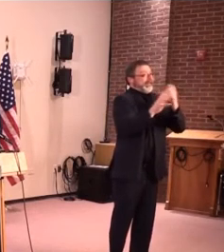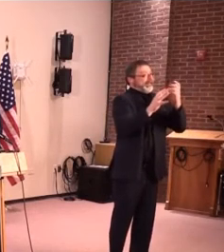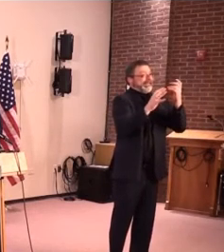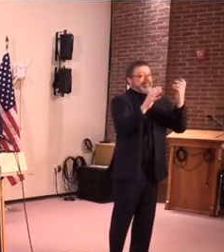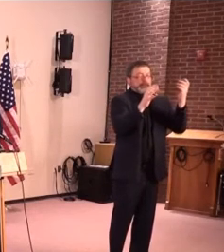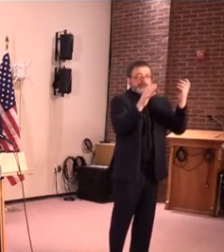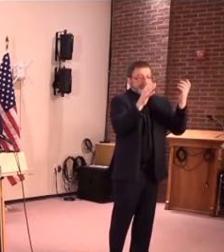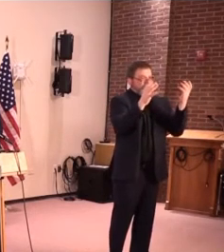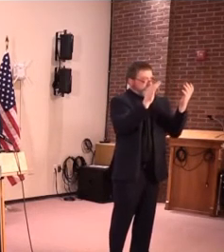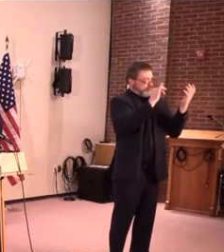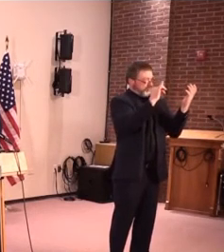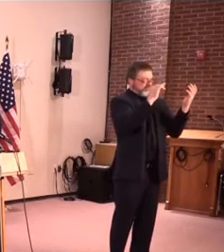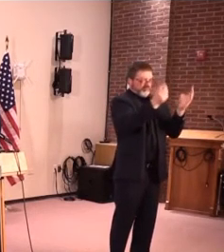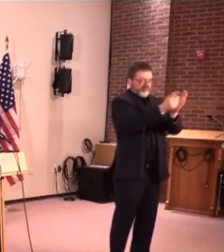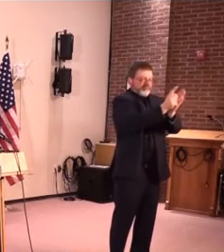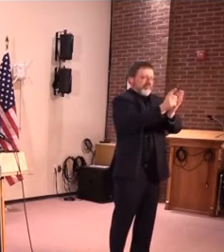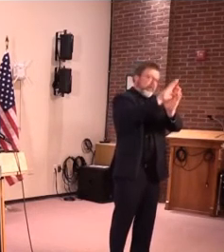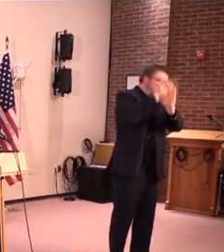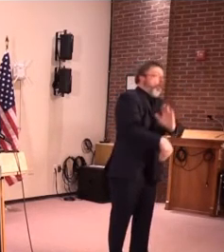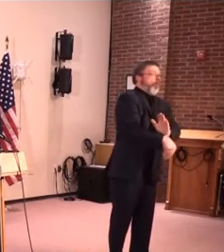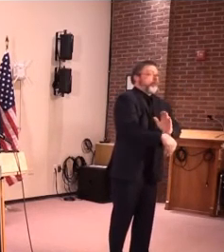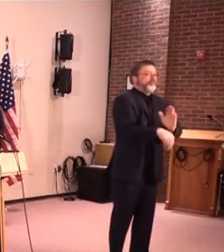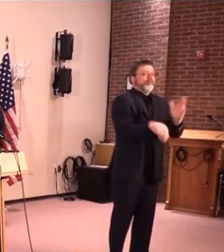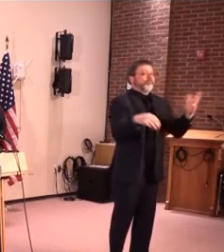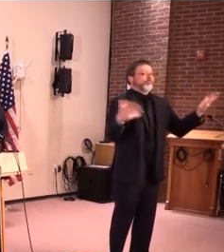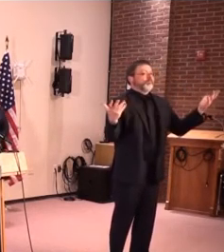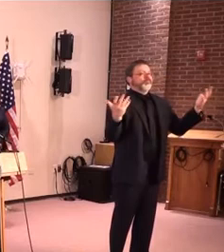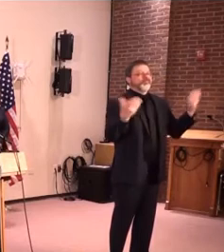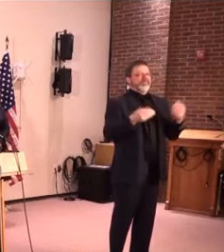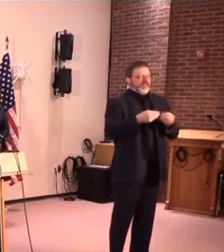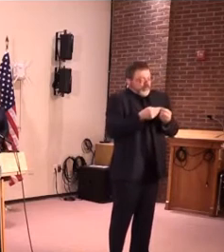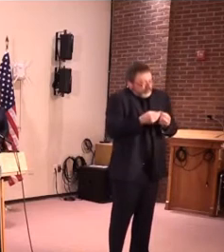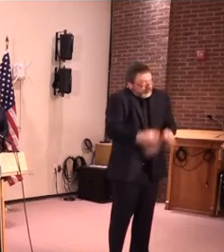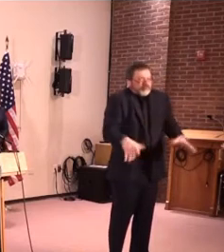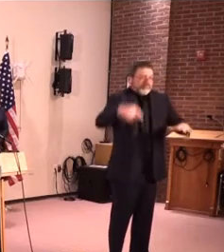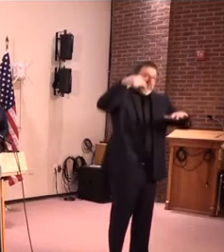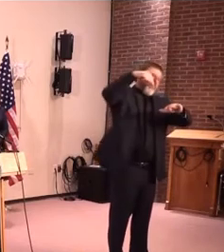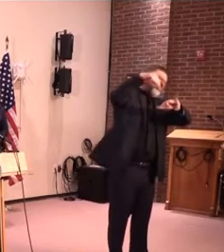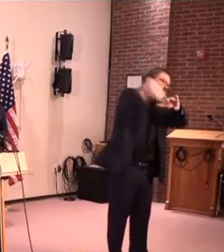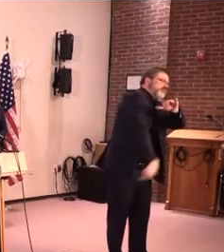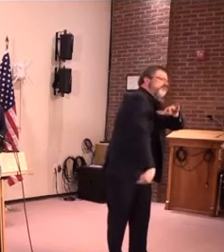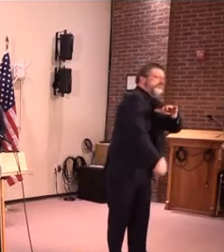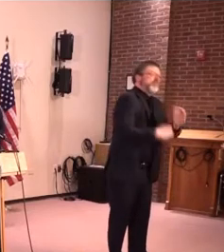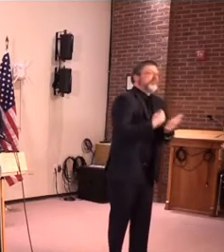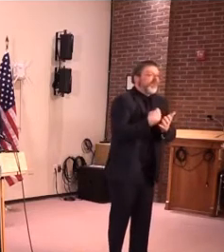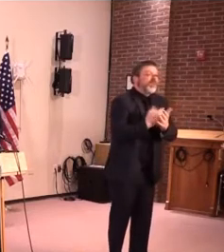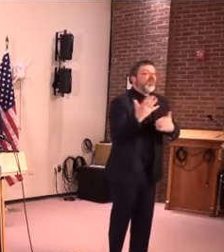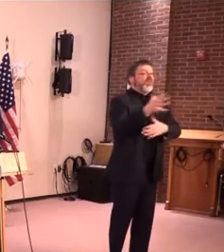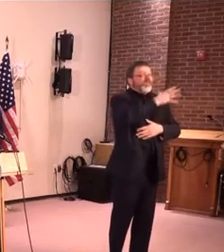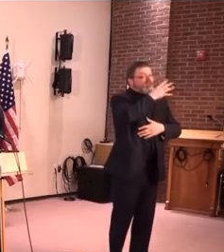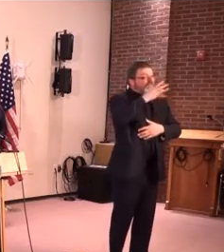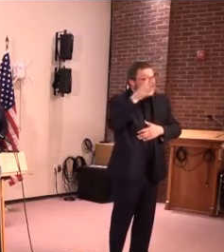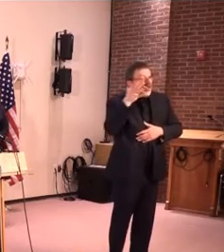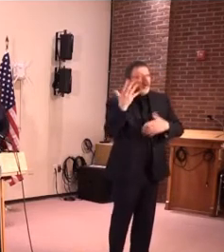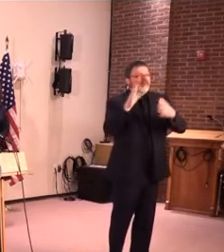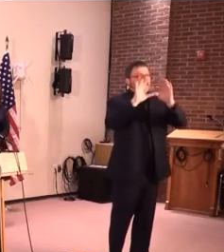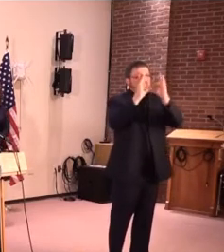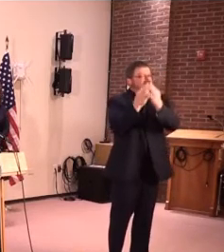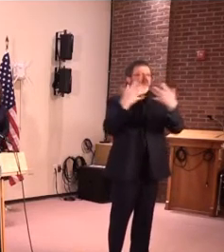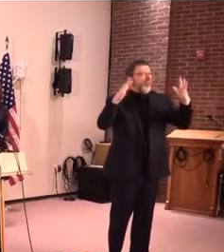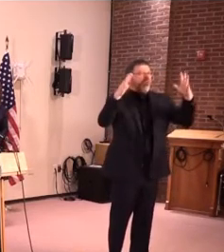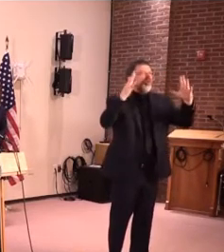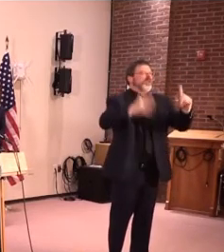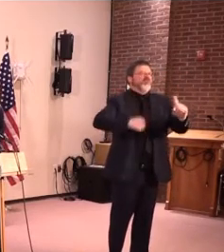losses. The financial impact has already hit farm families, and the forecast is dismal for June, July, and